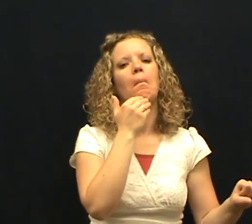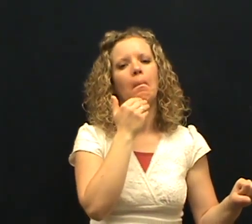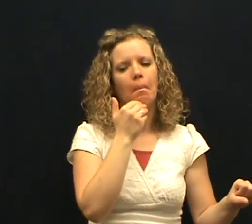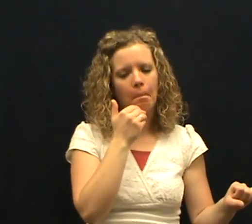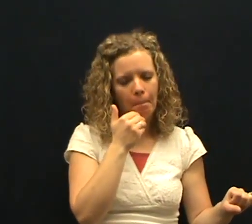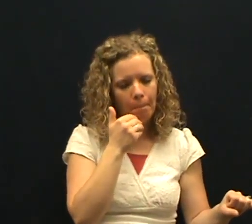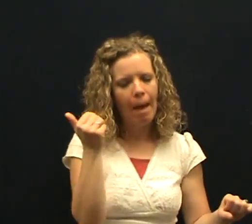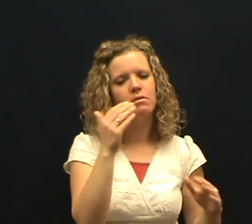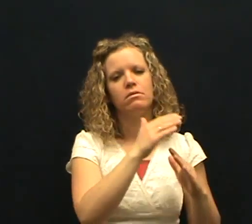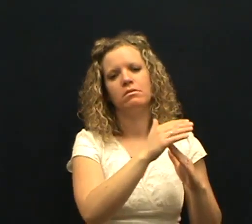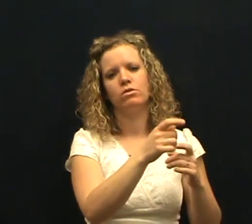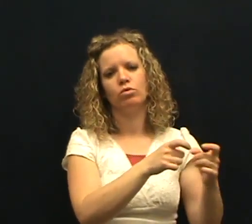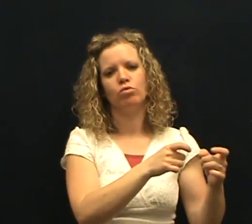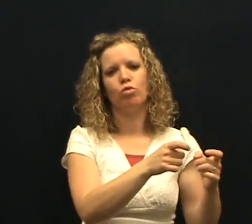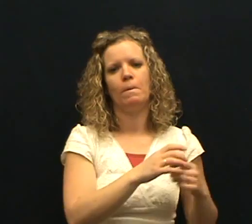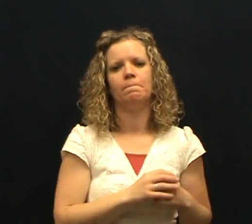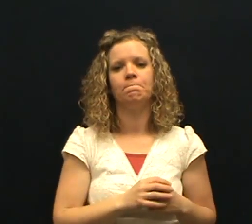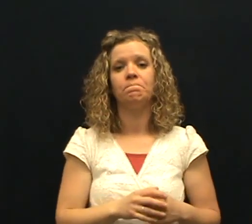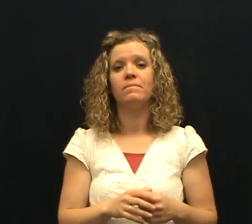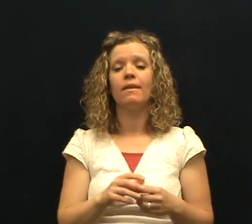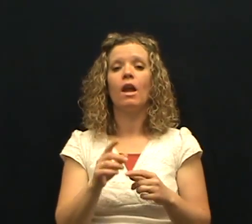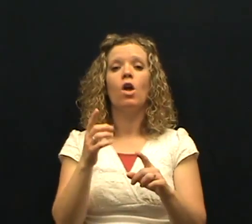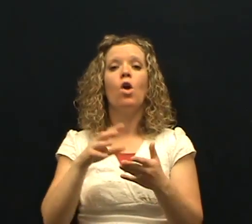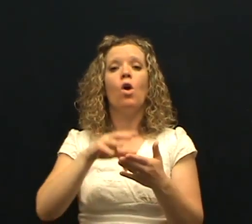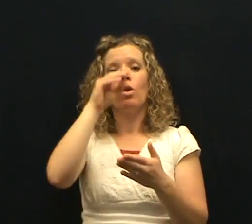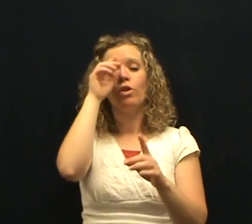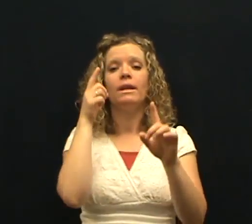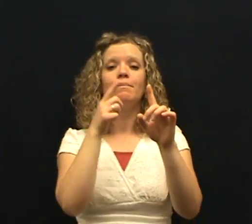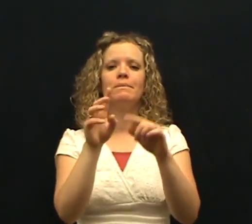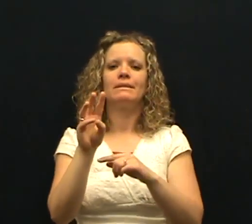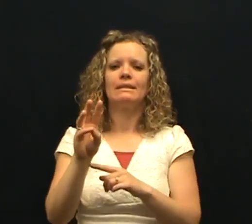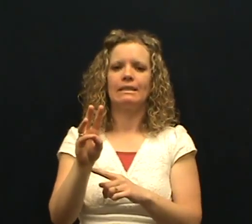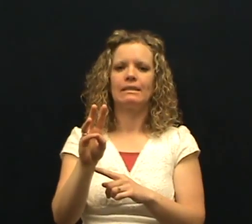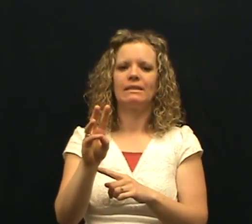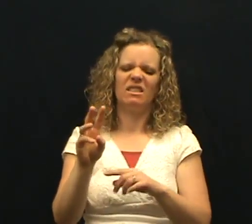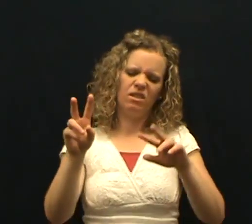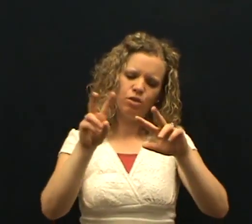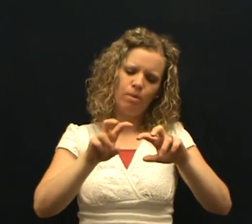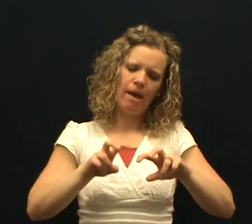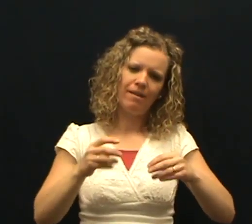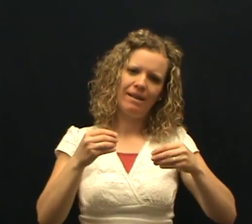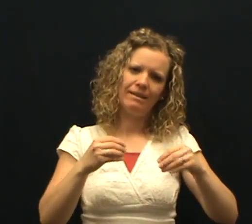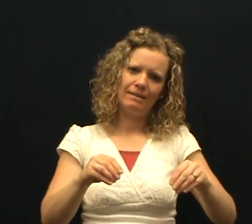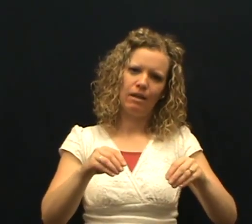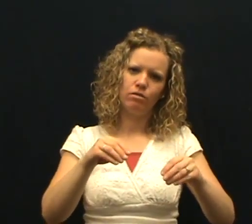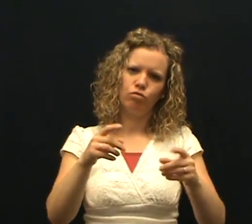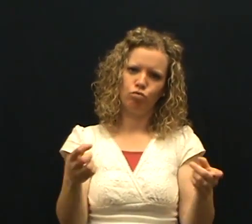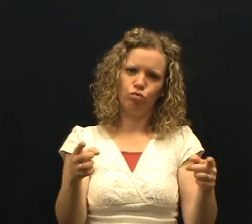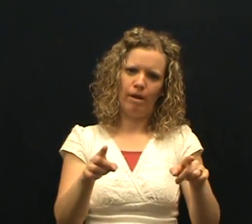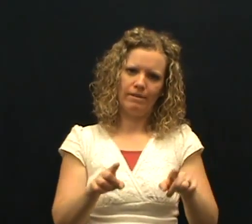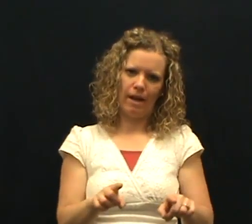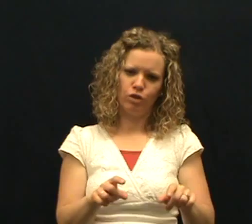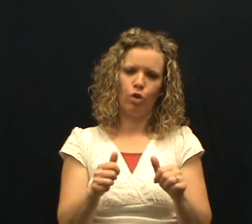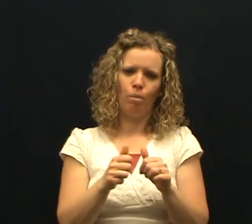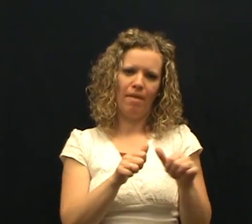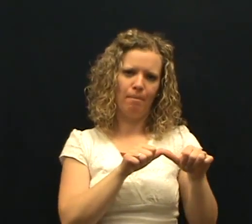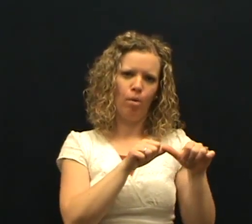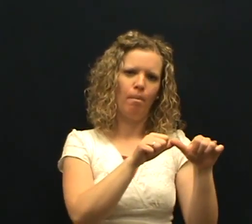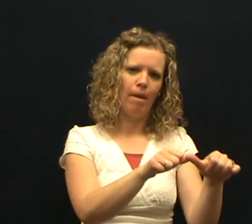So our sixth learning objective is to analyze sales transactions under a perpetual inventory system. What that means